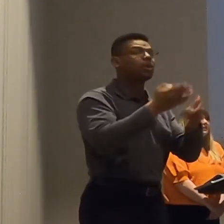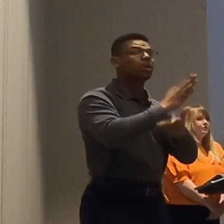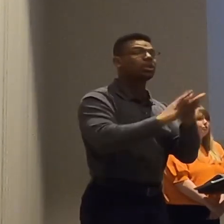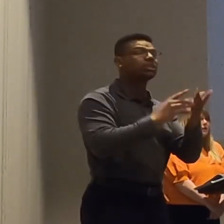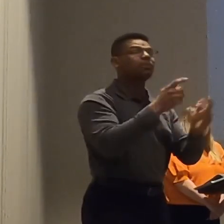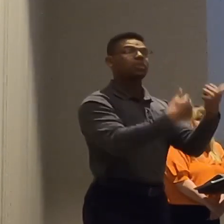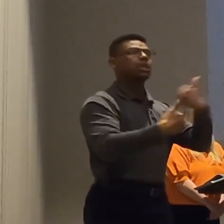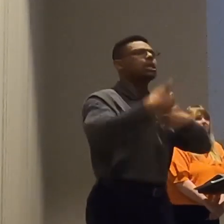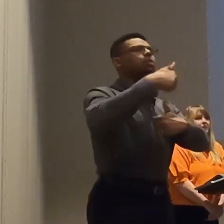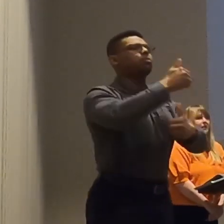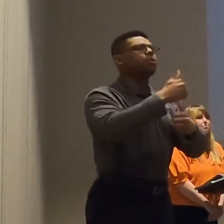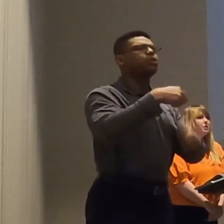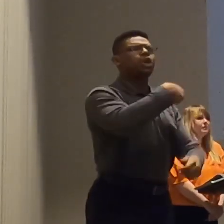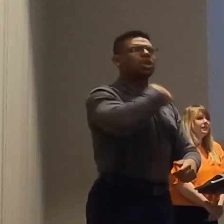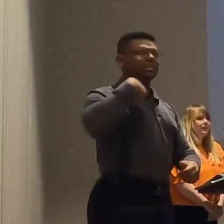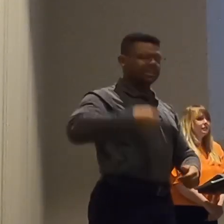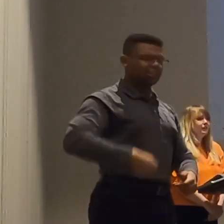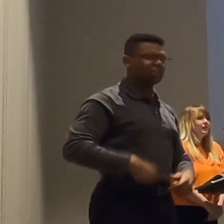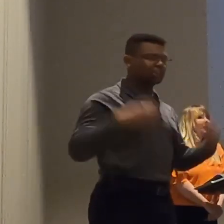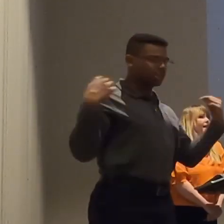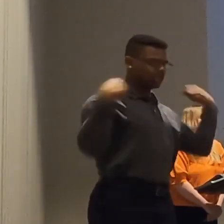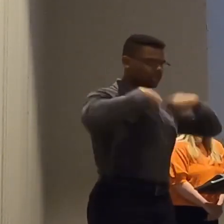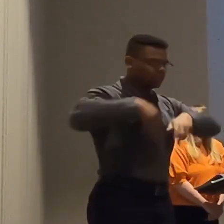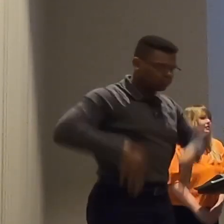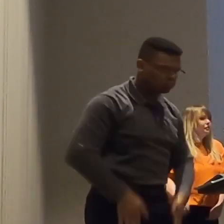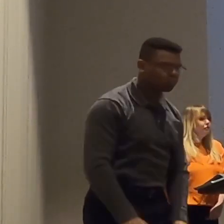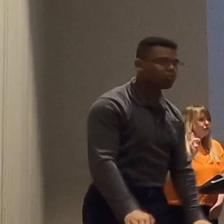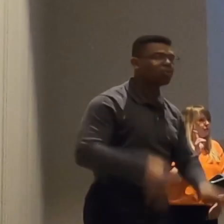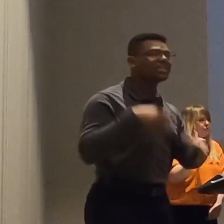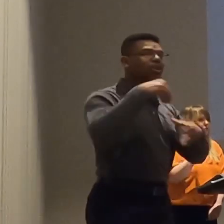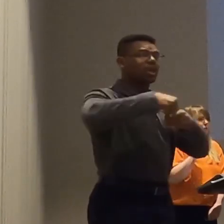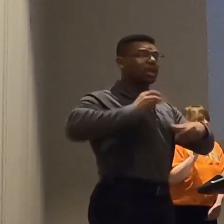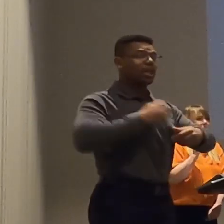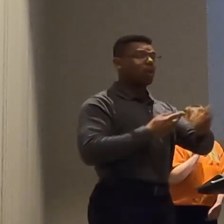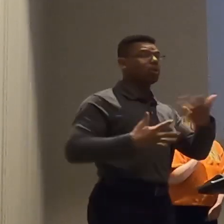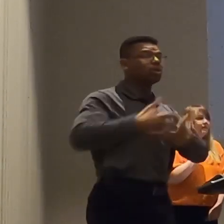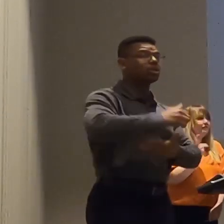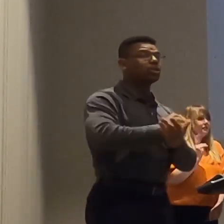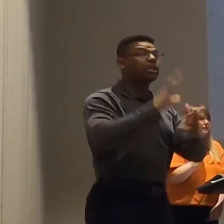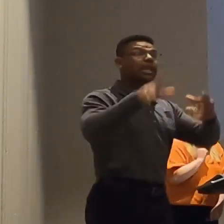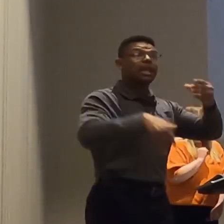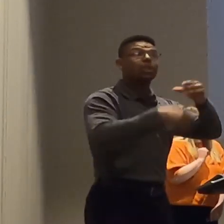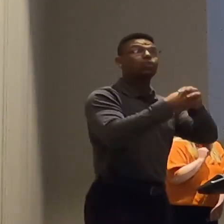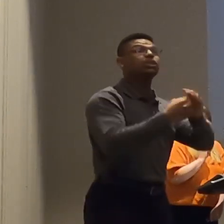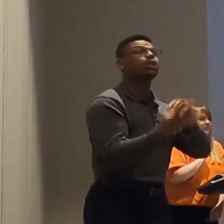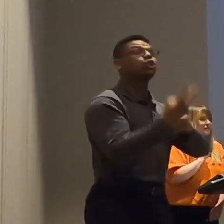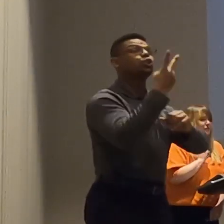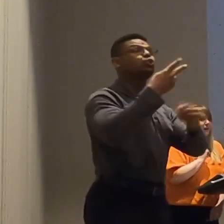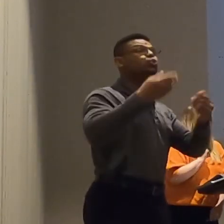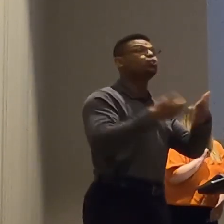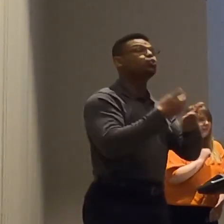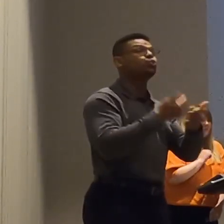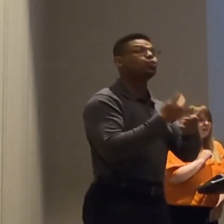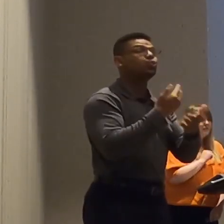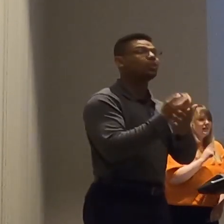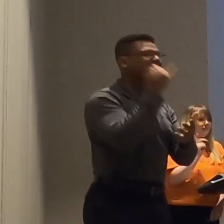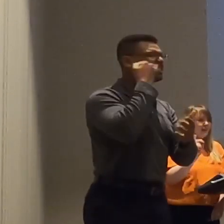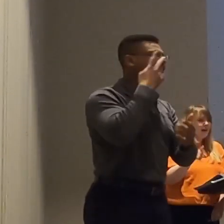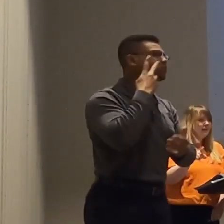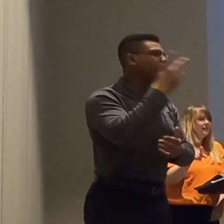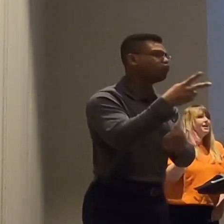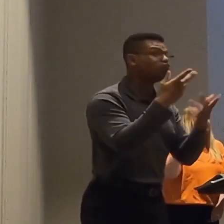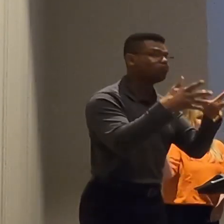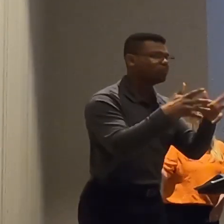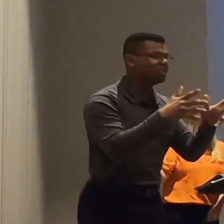imperial Chinese robes that are in our permanent collection, including the 2 new ones that are on view in the galleries, if you have seen those.